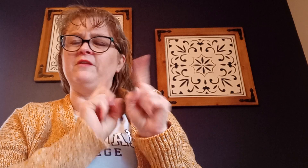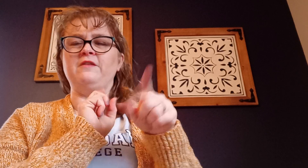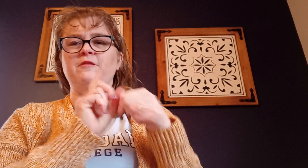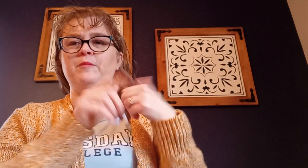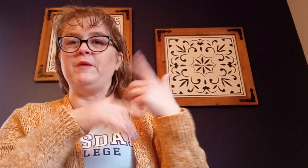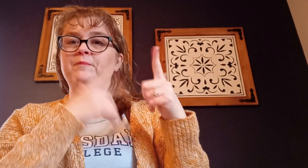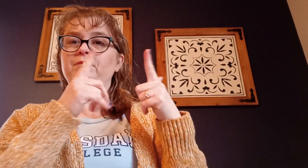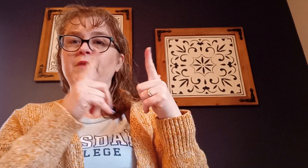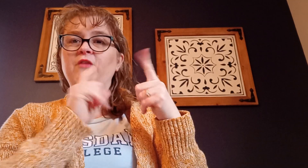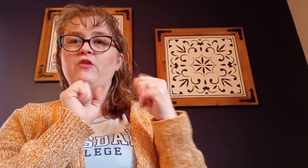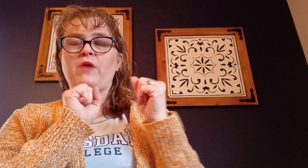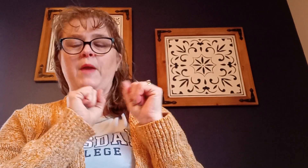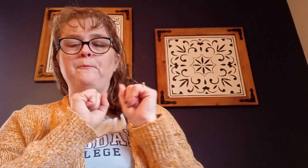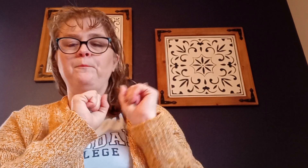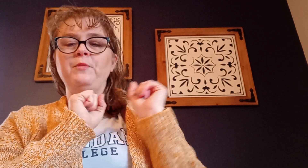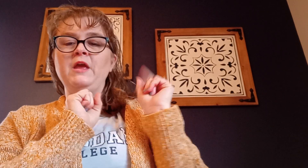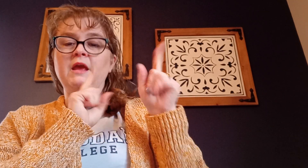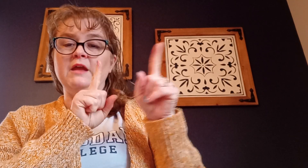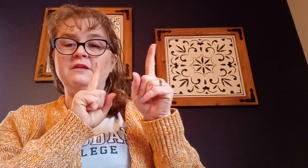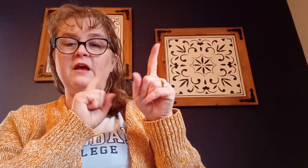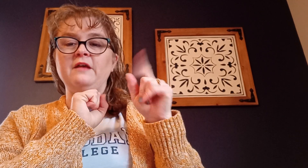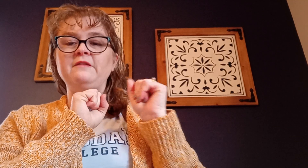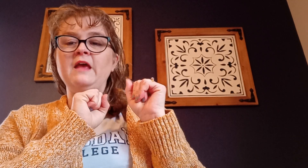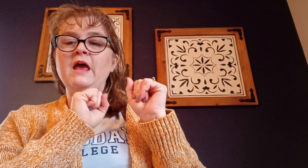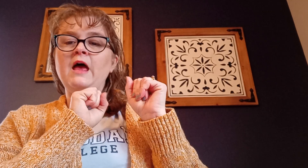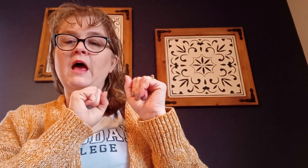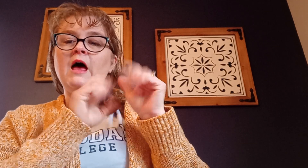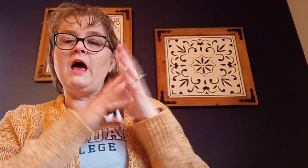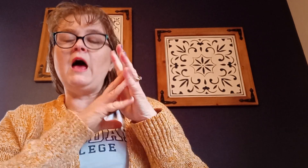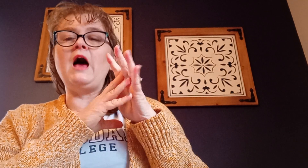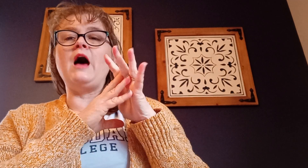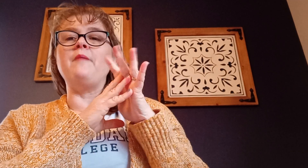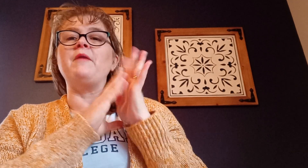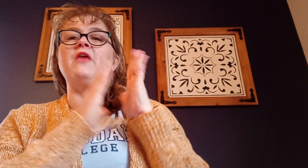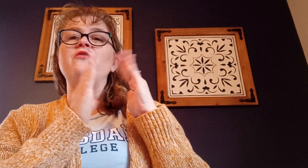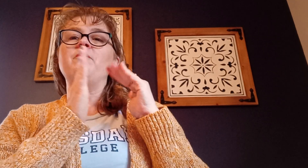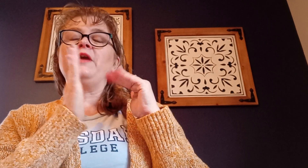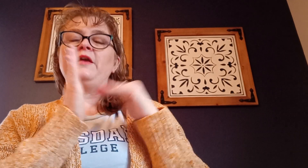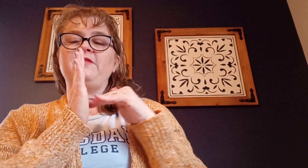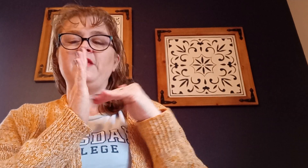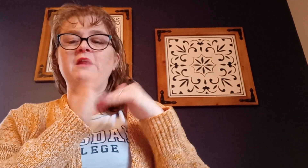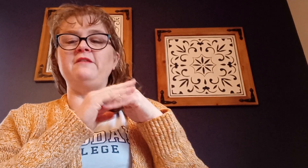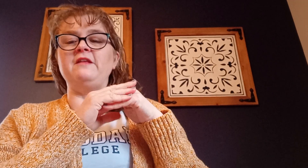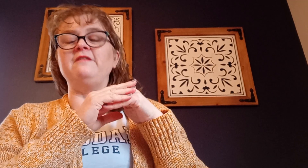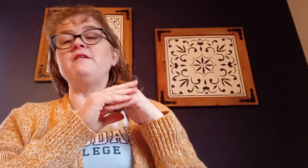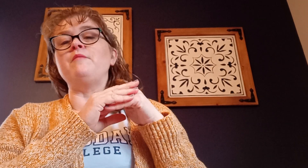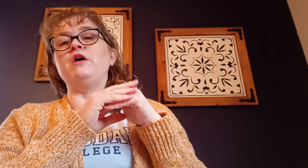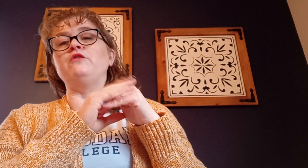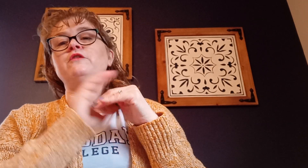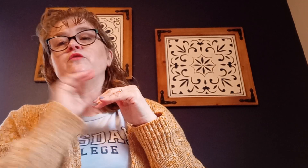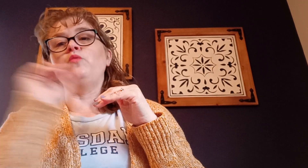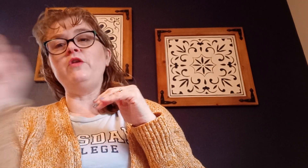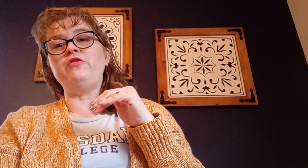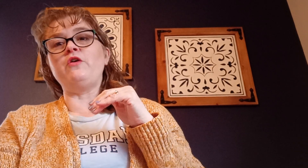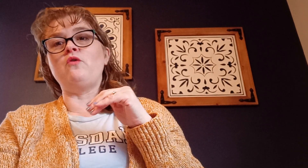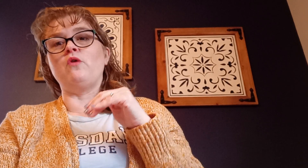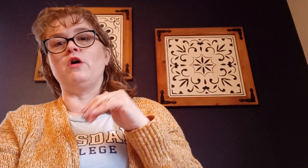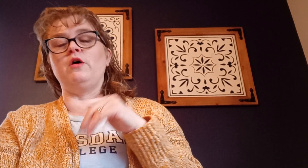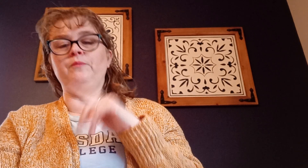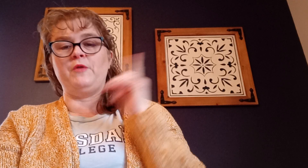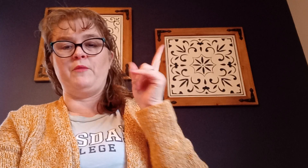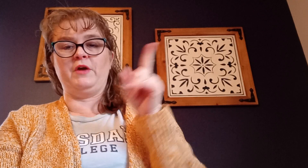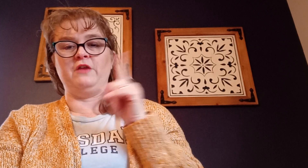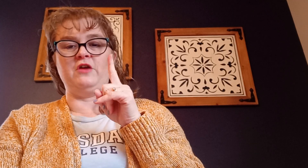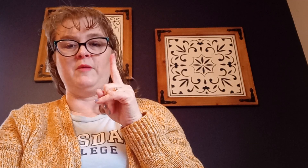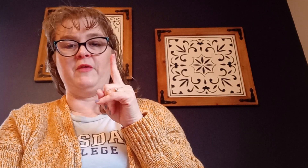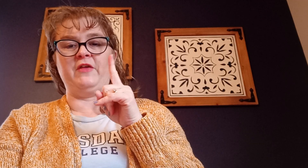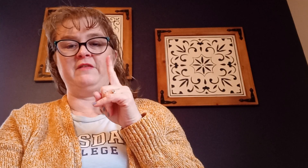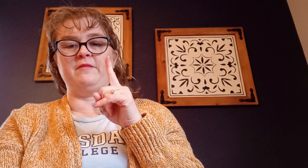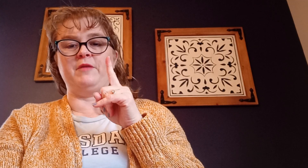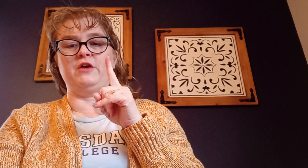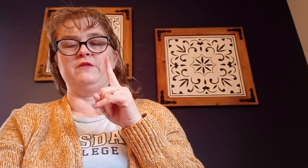photosynthesis, but it's okay. It does. And because it is in symbiosis with the coral, and we're going to talk about that